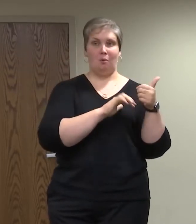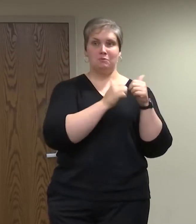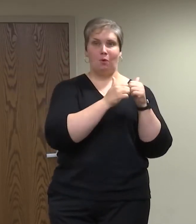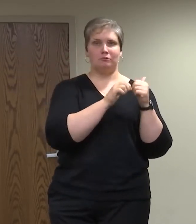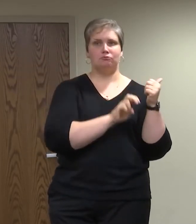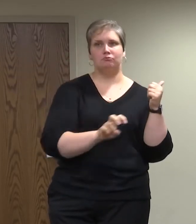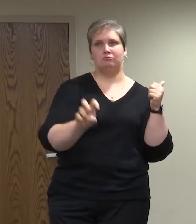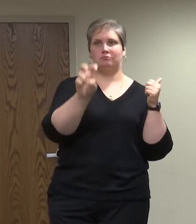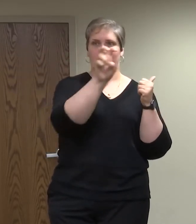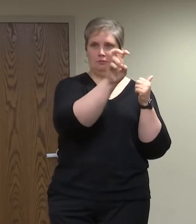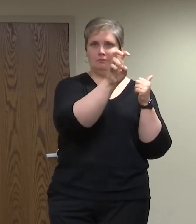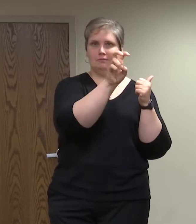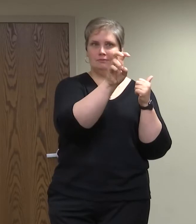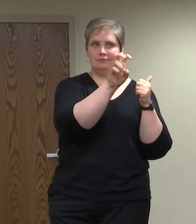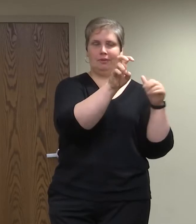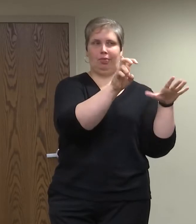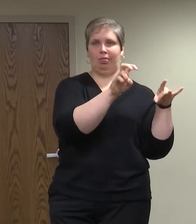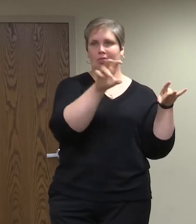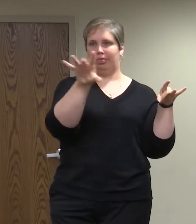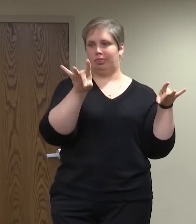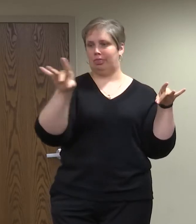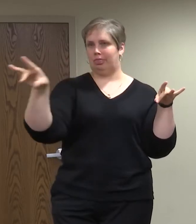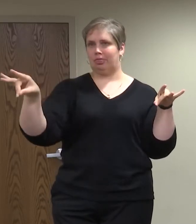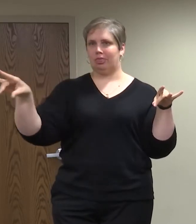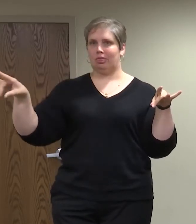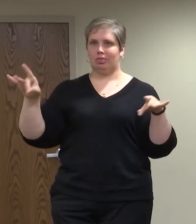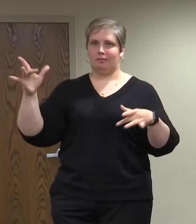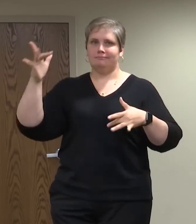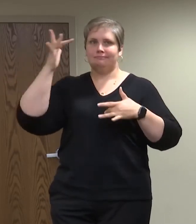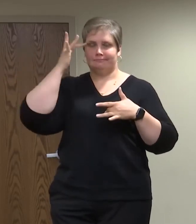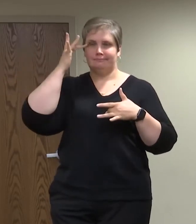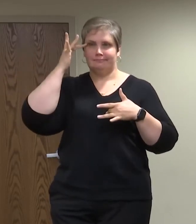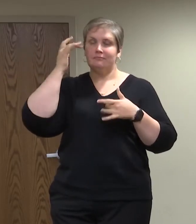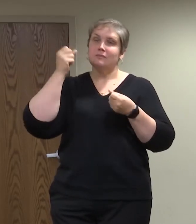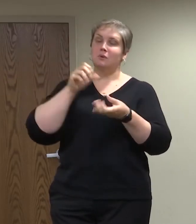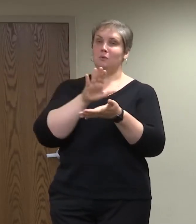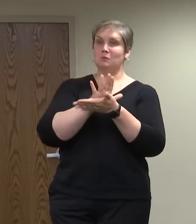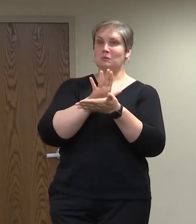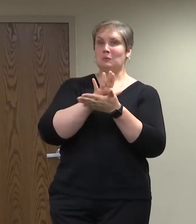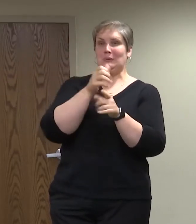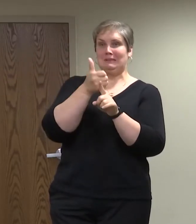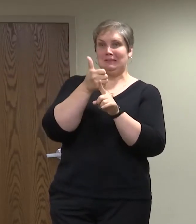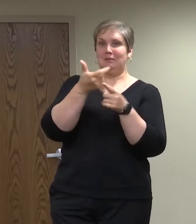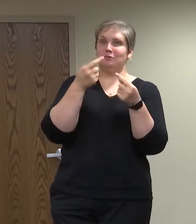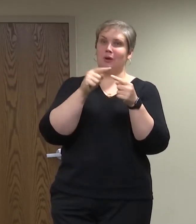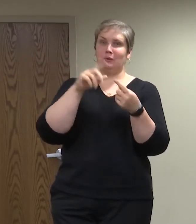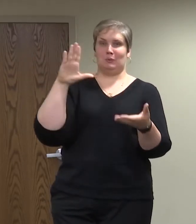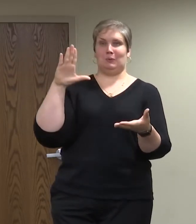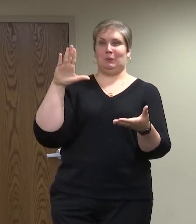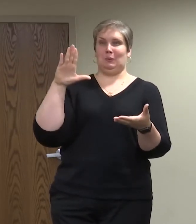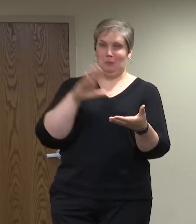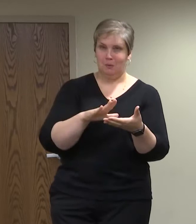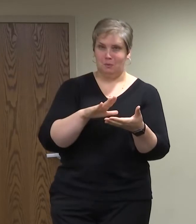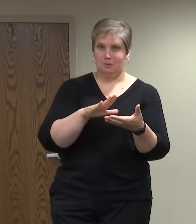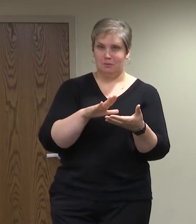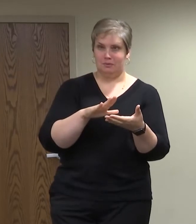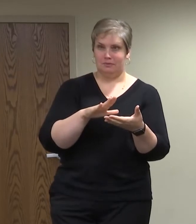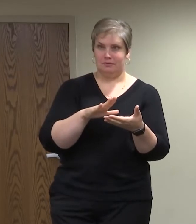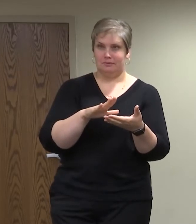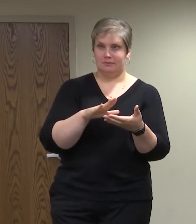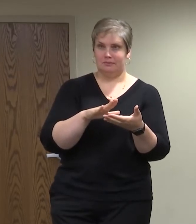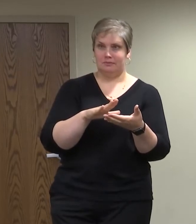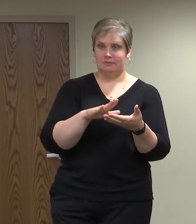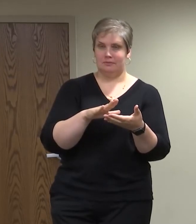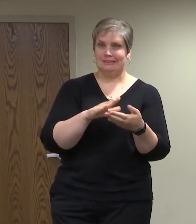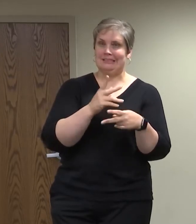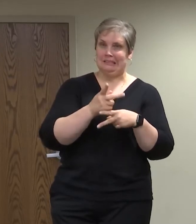while schools work very hard every day to keep infection rates down within their walls, we need you, the community, and our parents